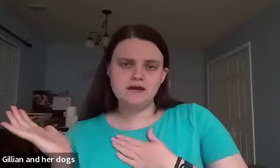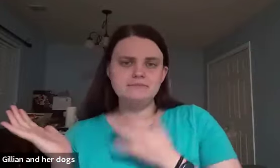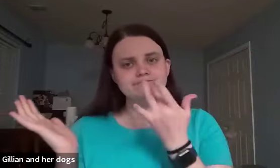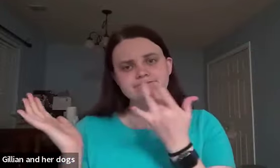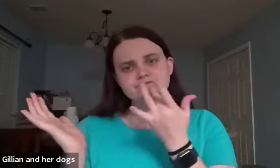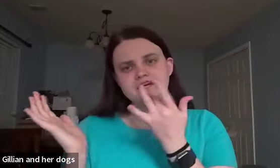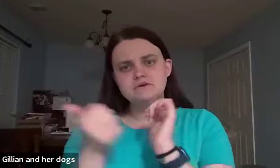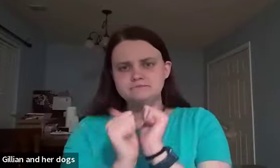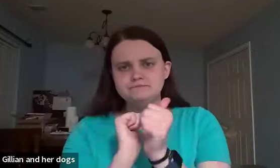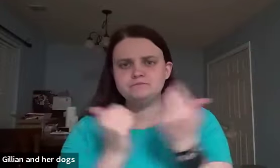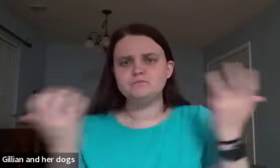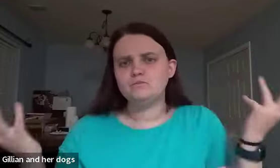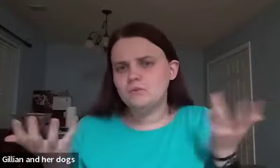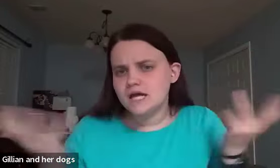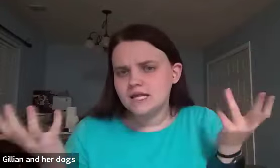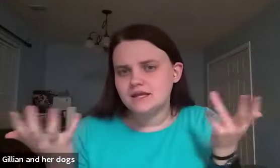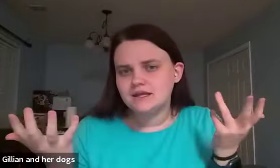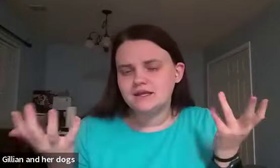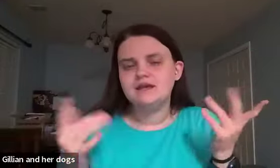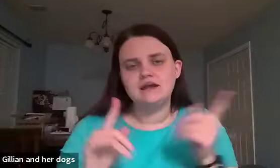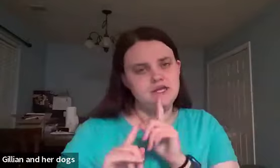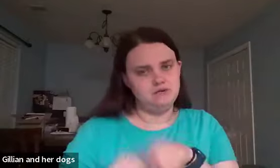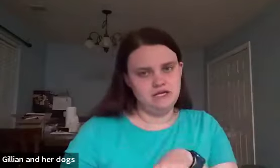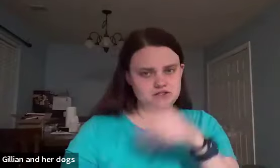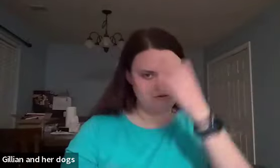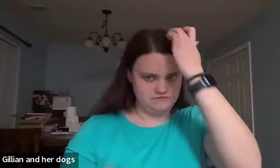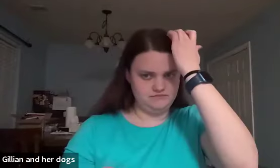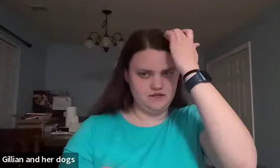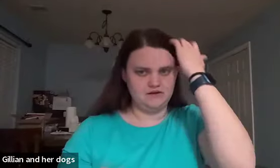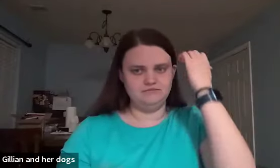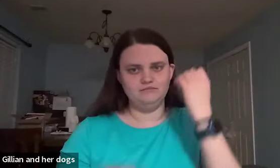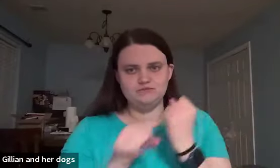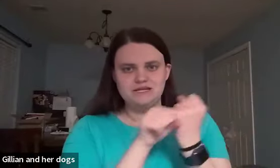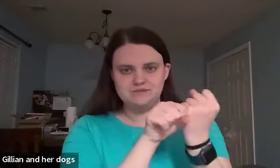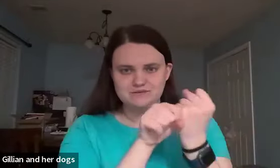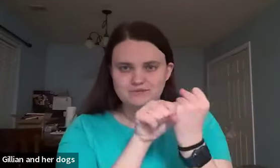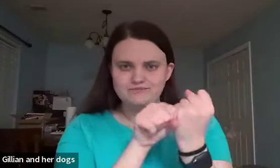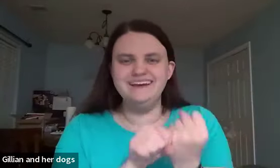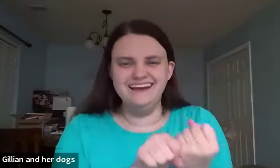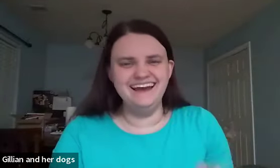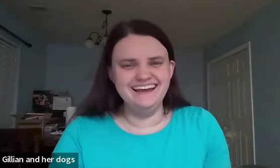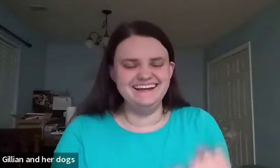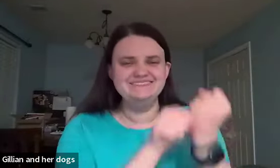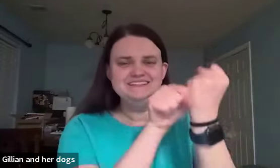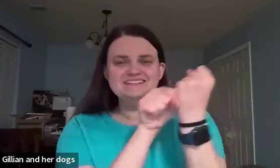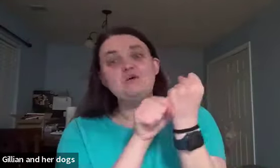my favorite what? And then you would answer it, which mine is baseball. And To